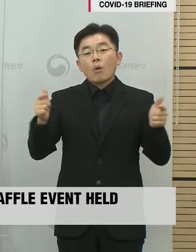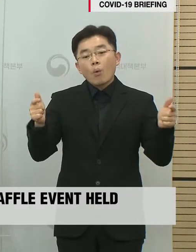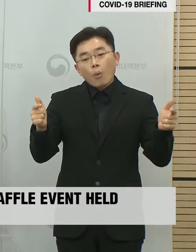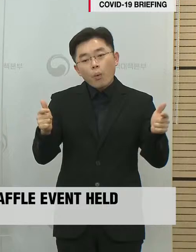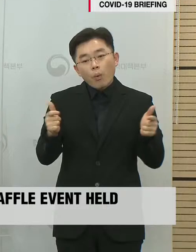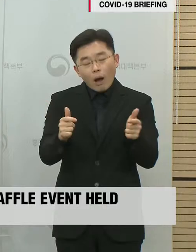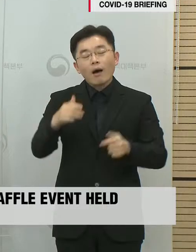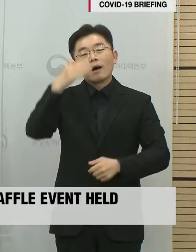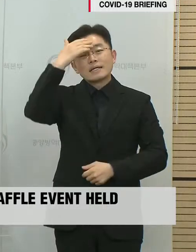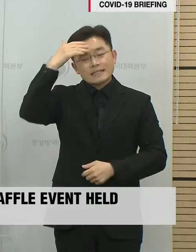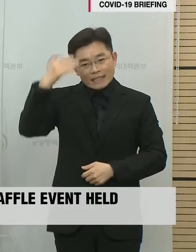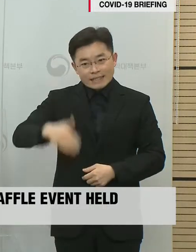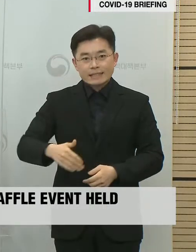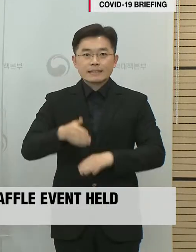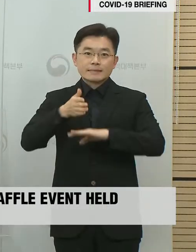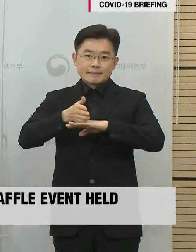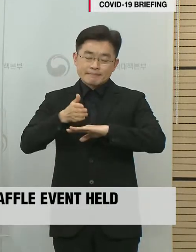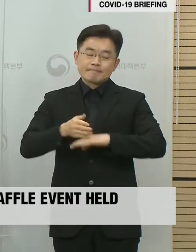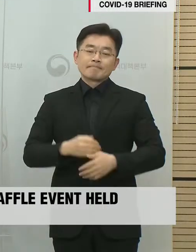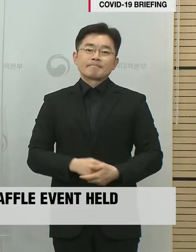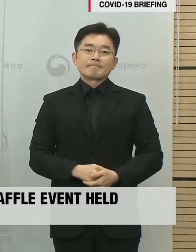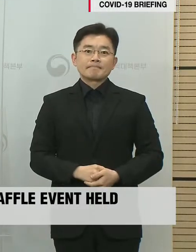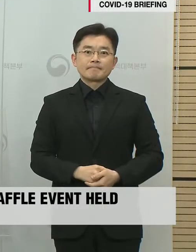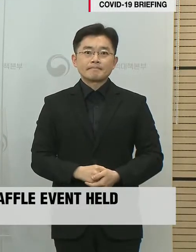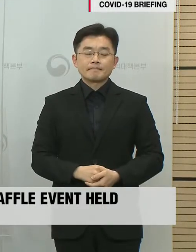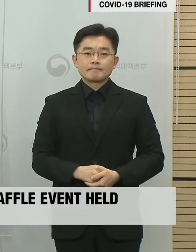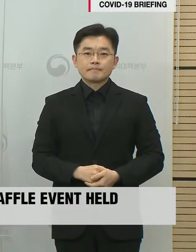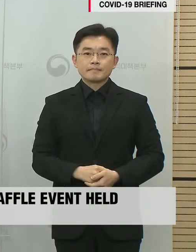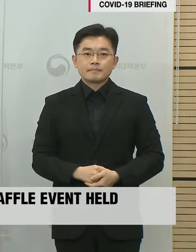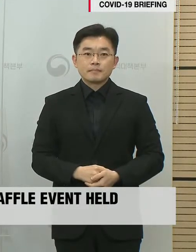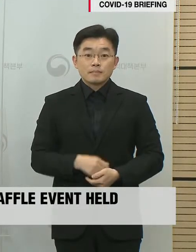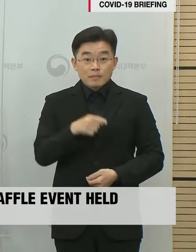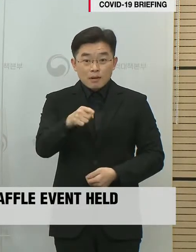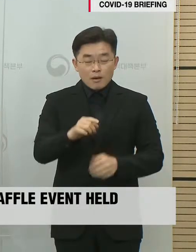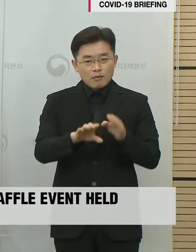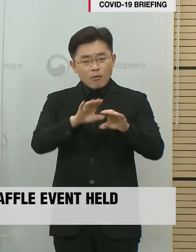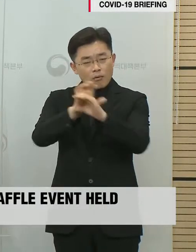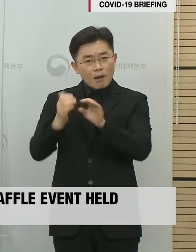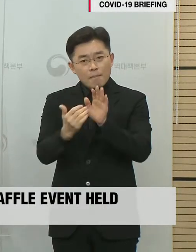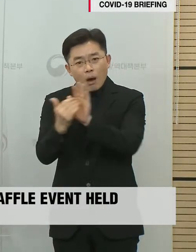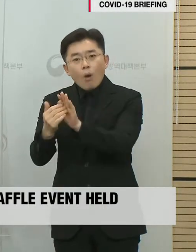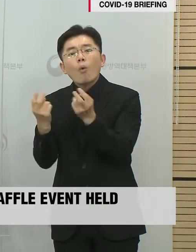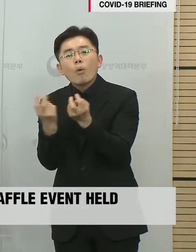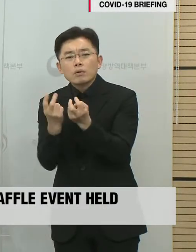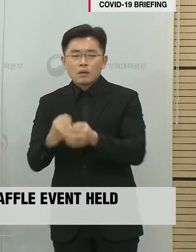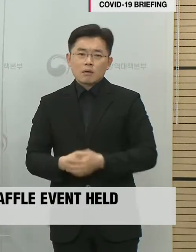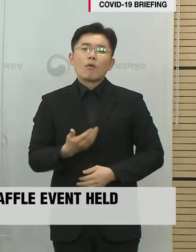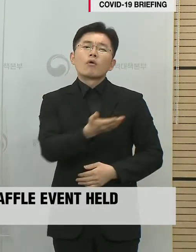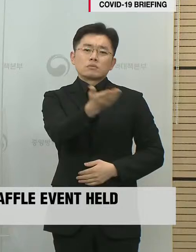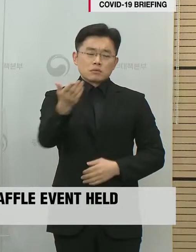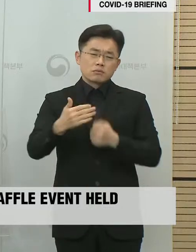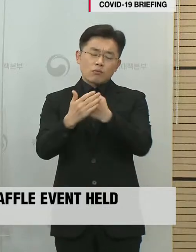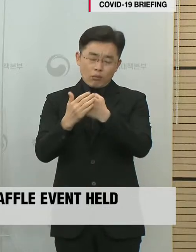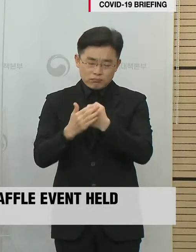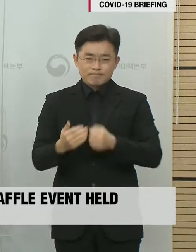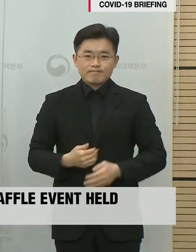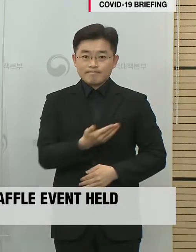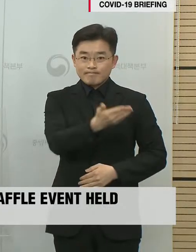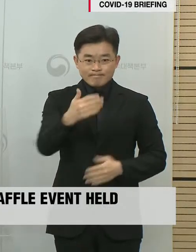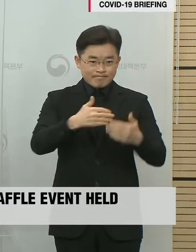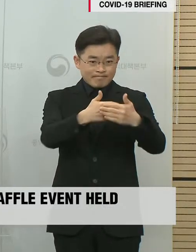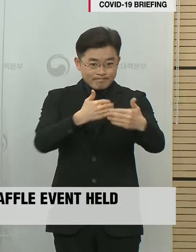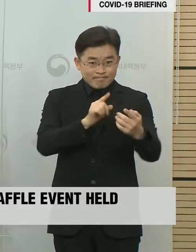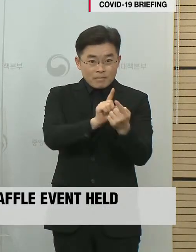cities and provinces are the only ones that have double-digit numbers. And these were all possible thanks to